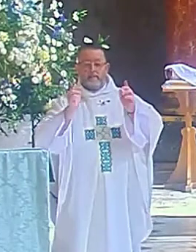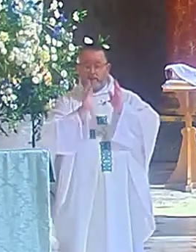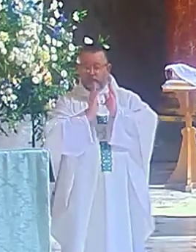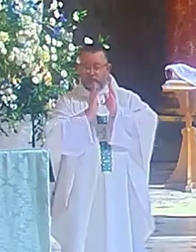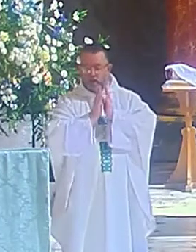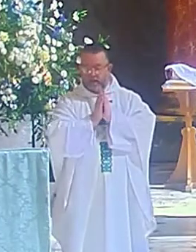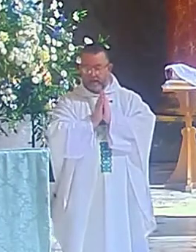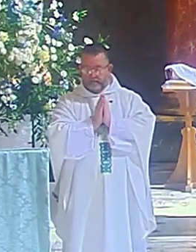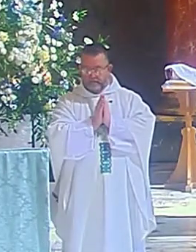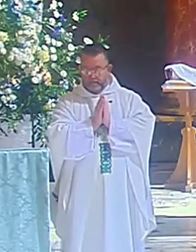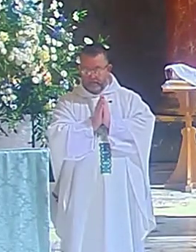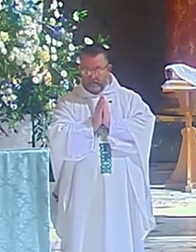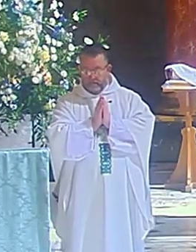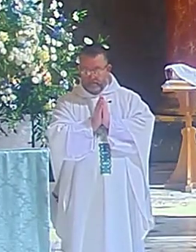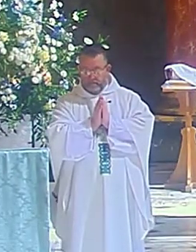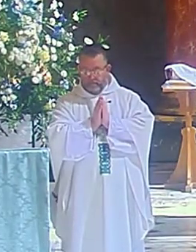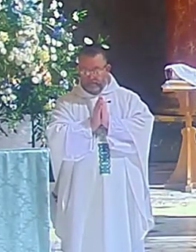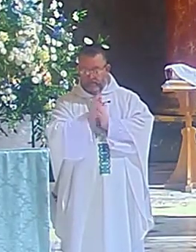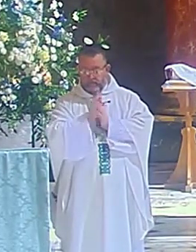Let us pray.